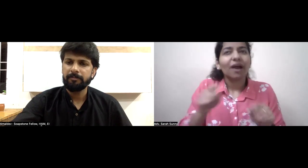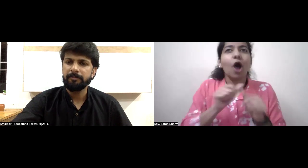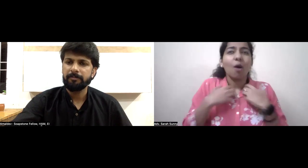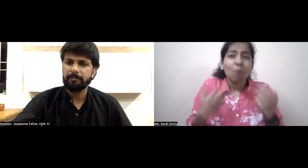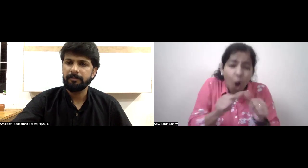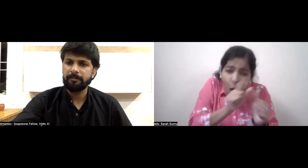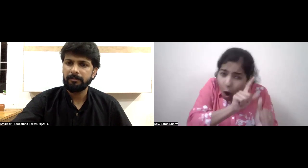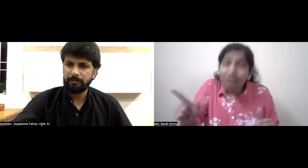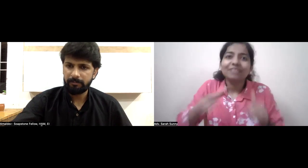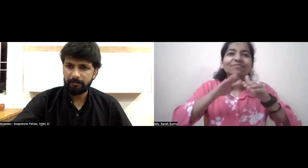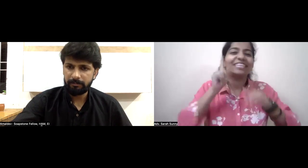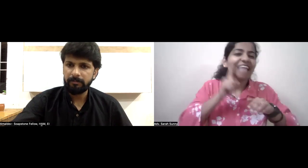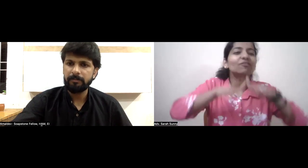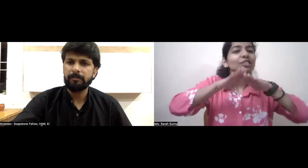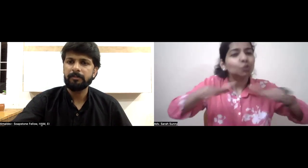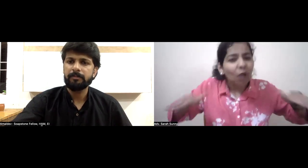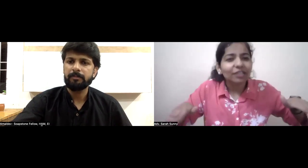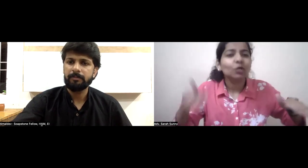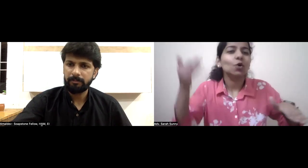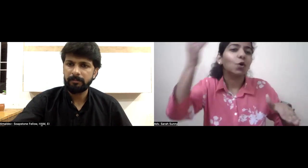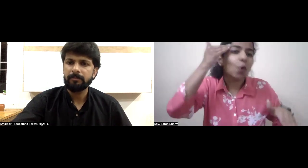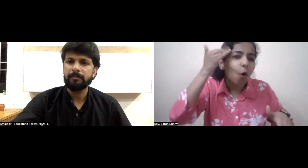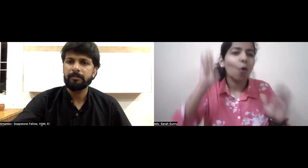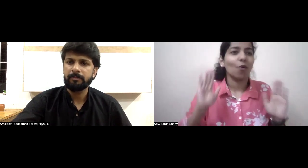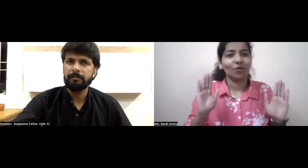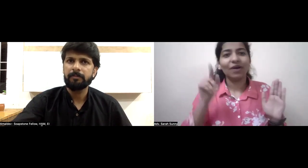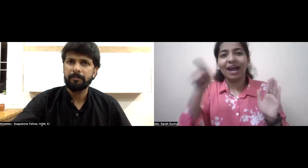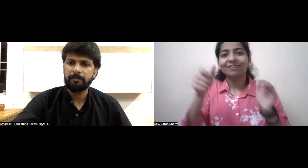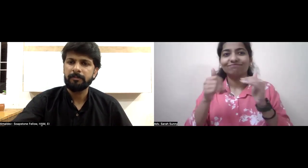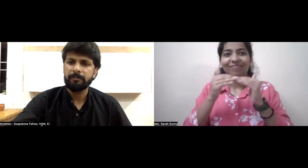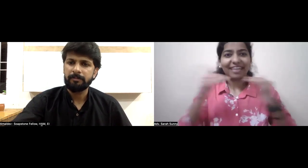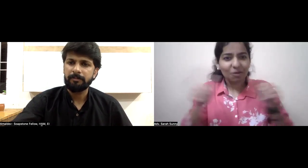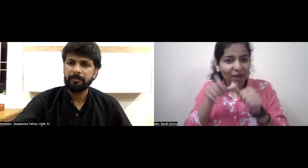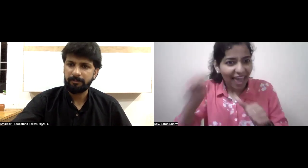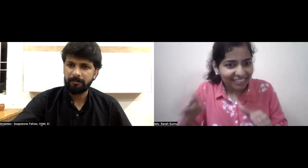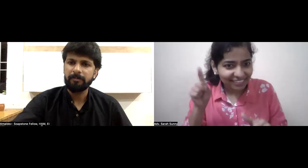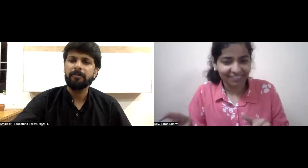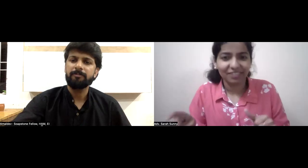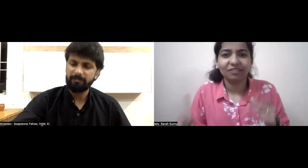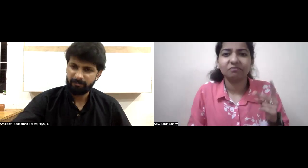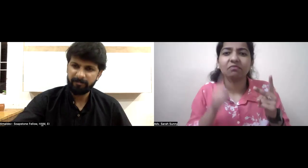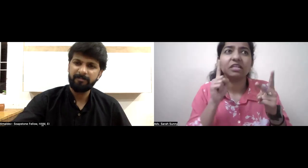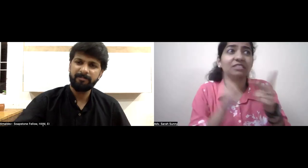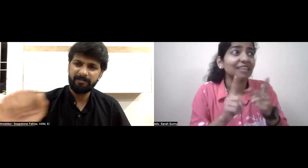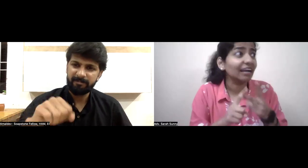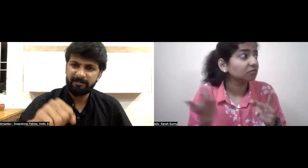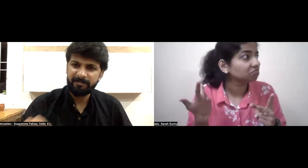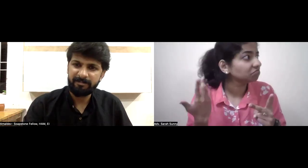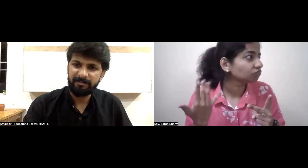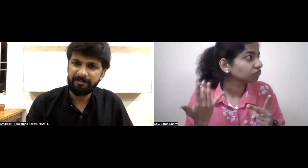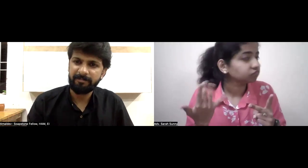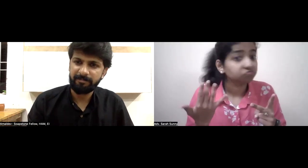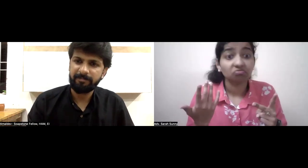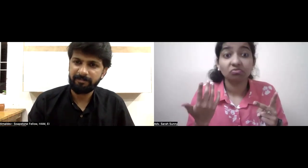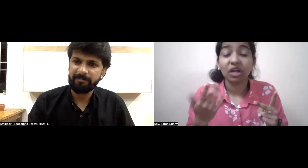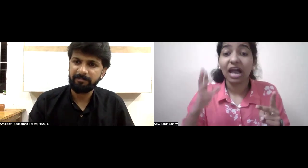So then, I had explained to him that he has to advocate for his rights and he has to make people aware. And I think that problem is